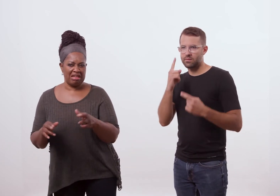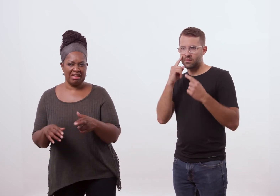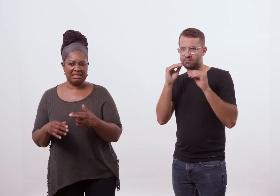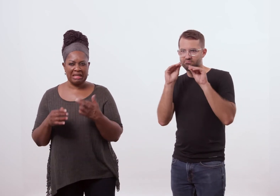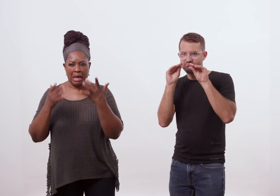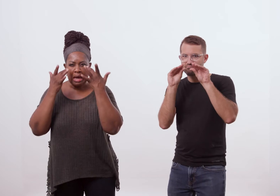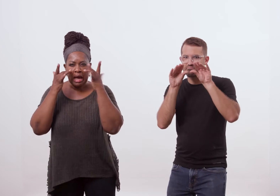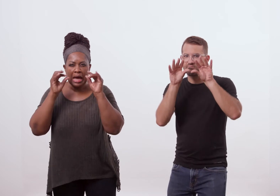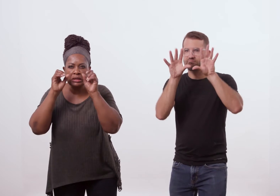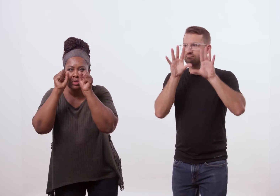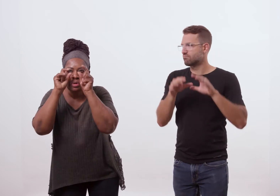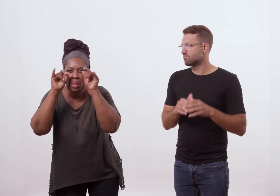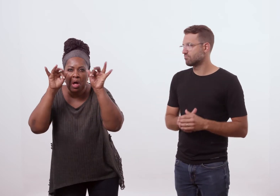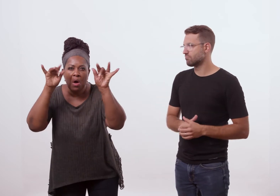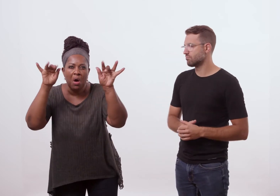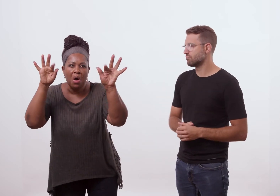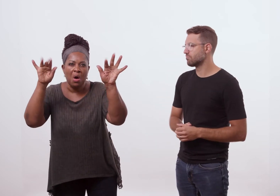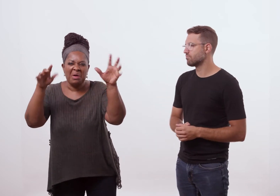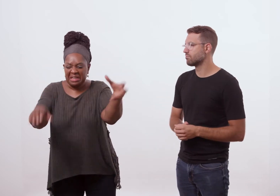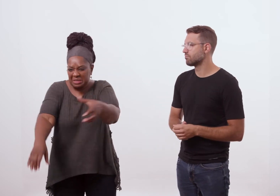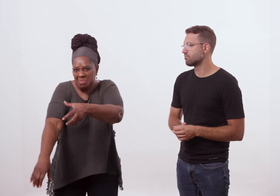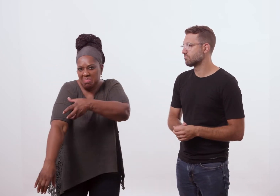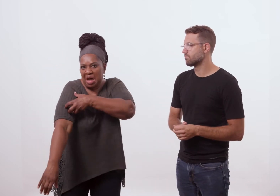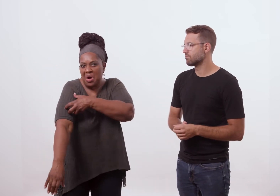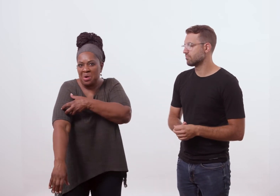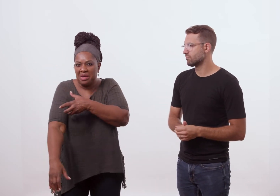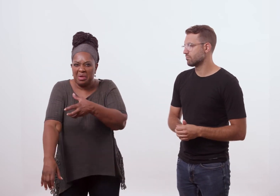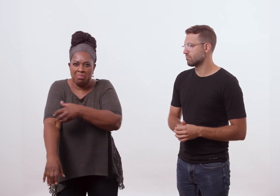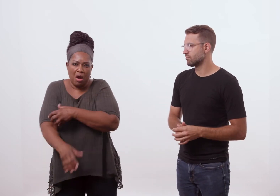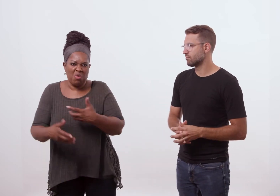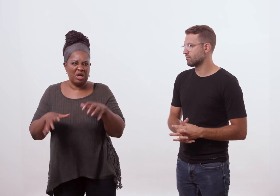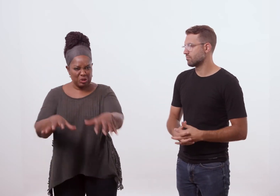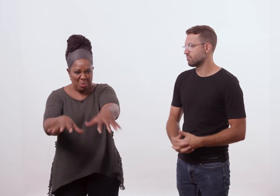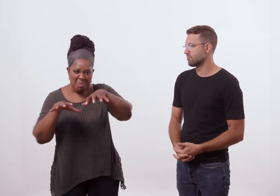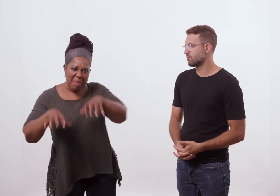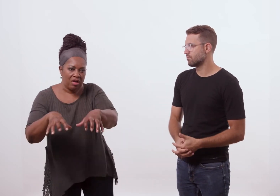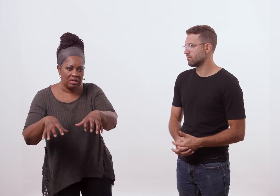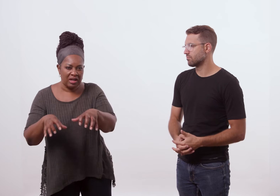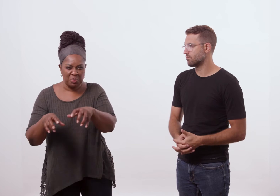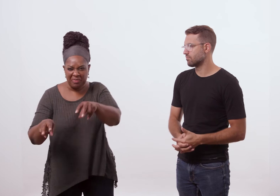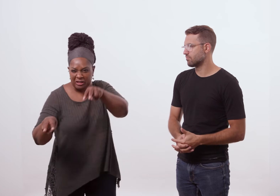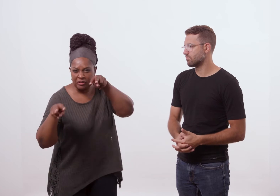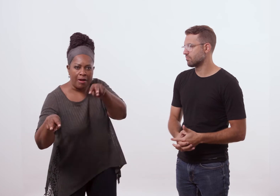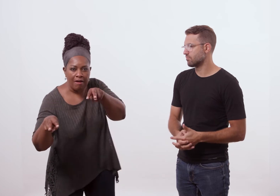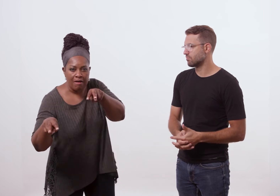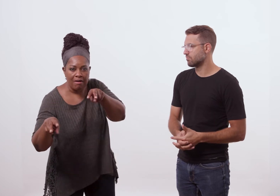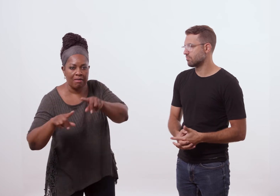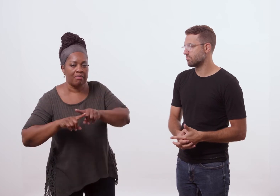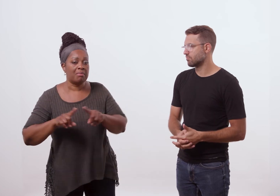he taps into one of his many gifts, the power to paralyze with a glance.